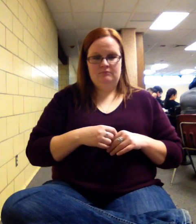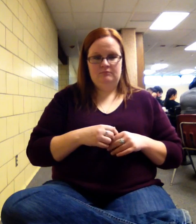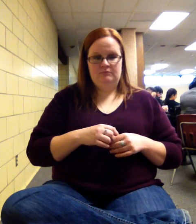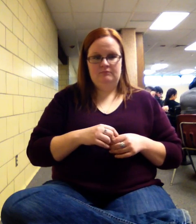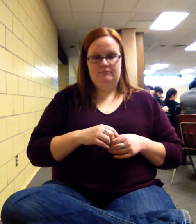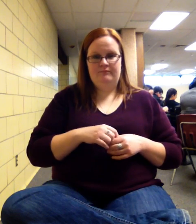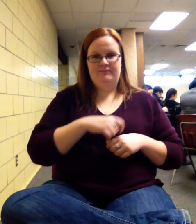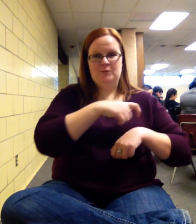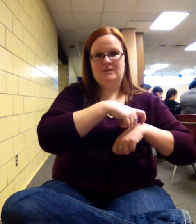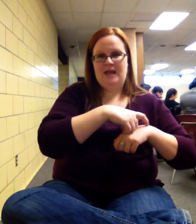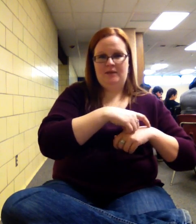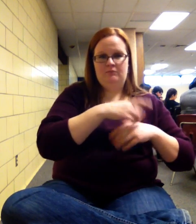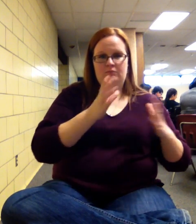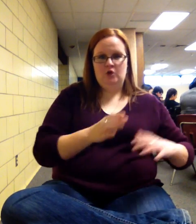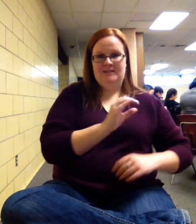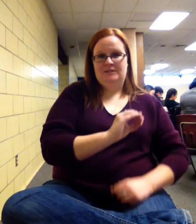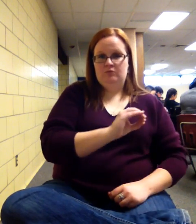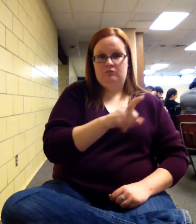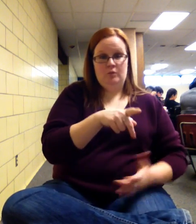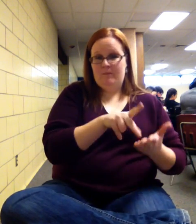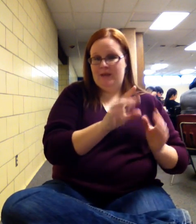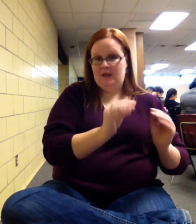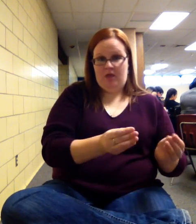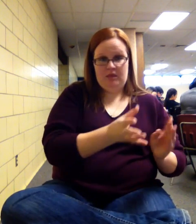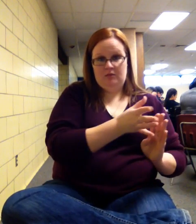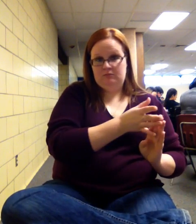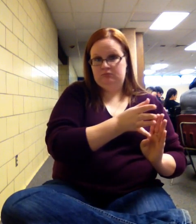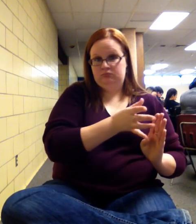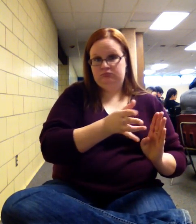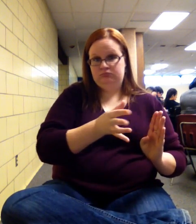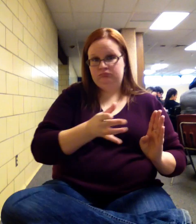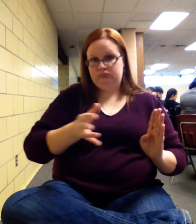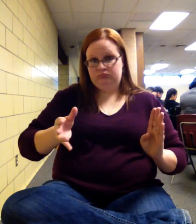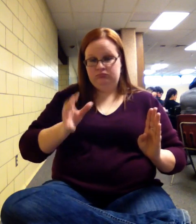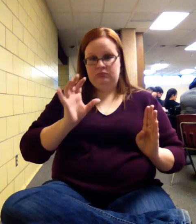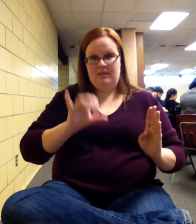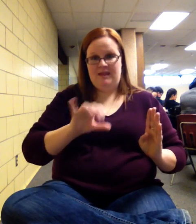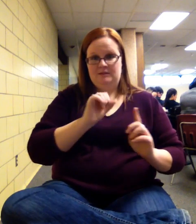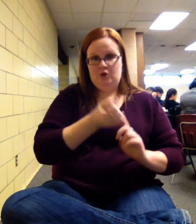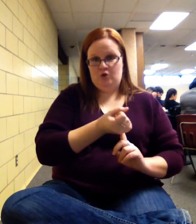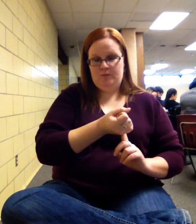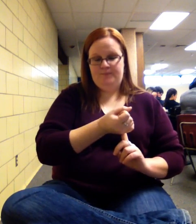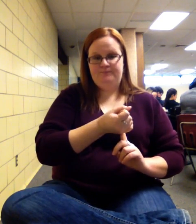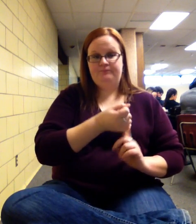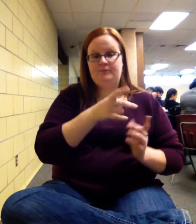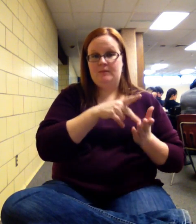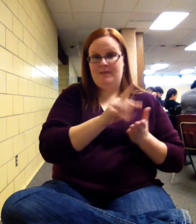Time period 0. So you're not making any payments along the way in their scenario. So payment is 0. So 0